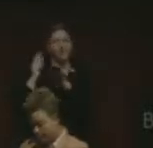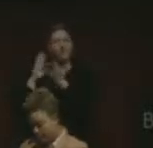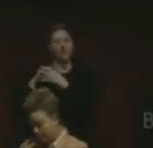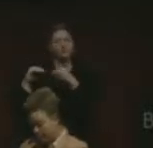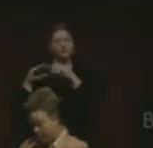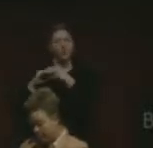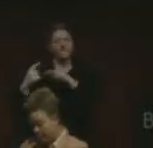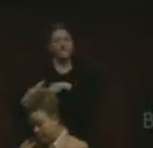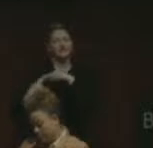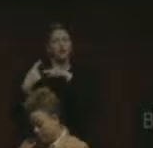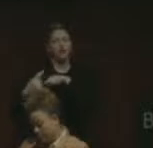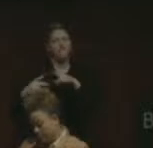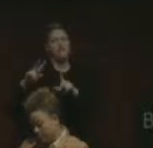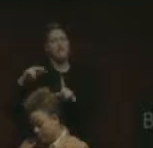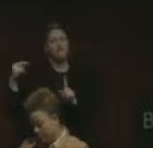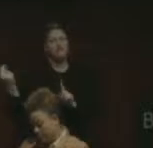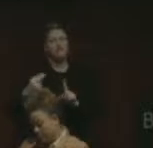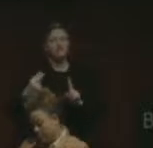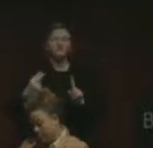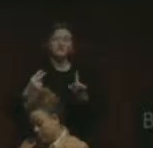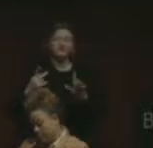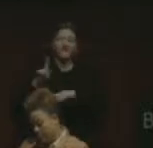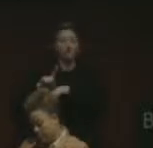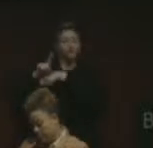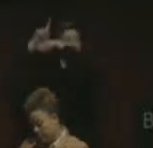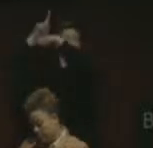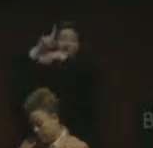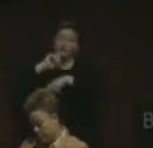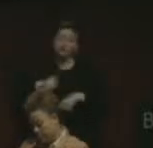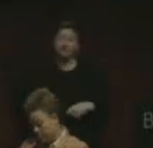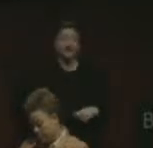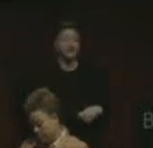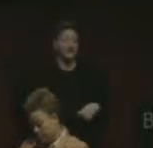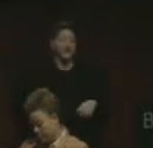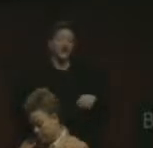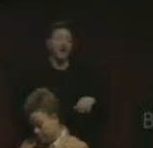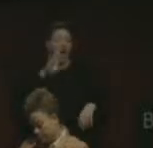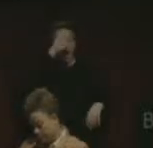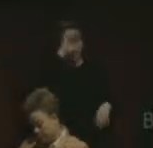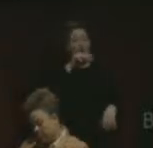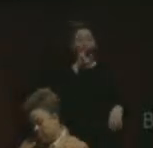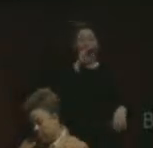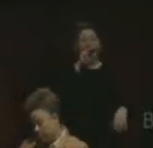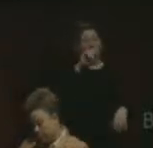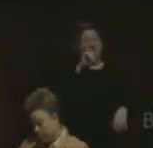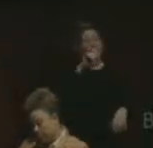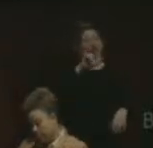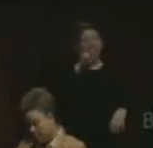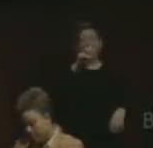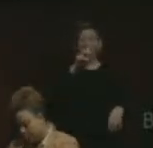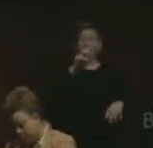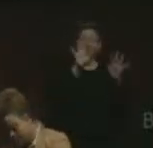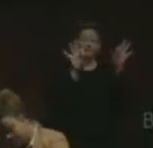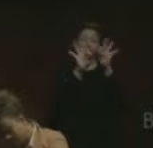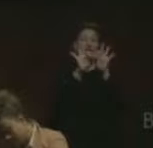from positions of academic privilege. And Myrtle was very, very insistent that